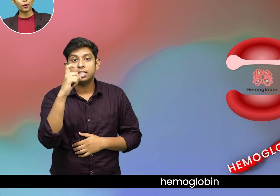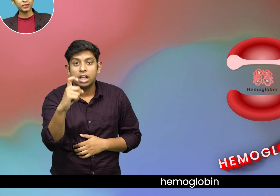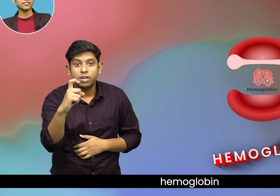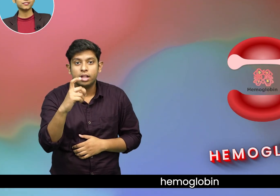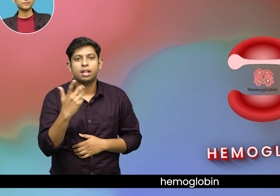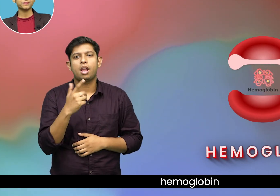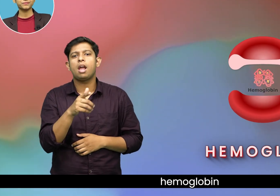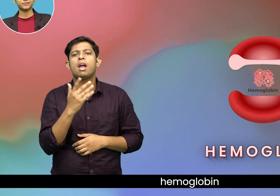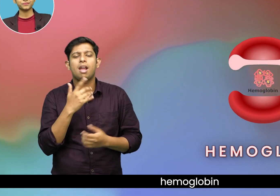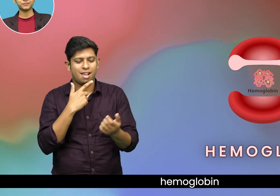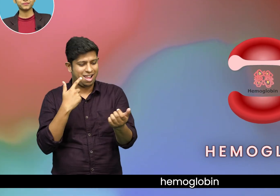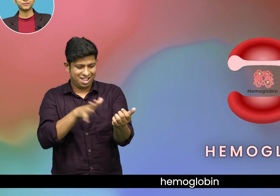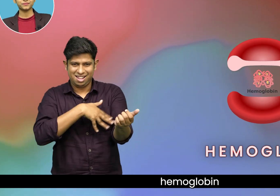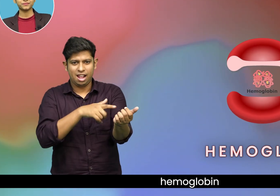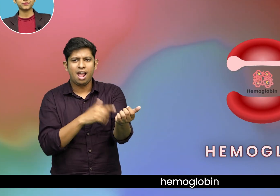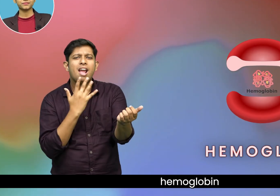hemoglobin,